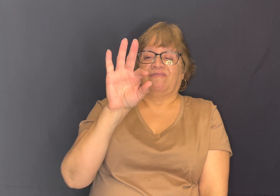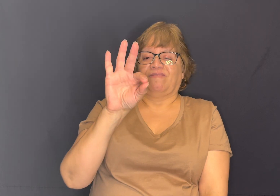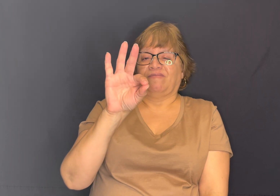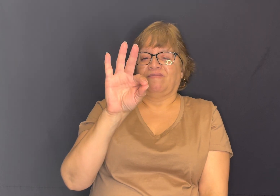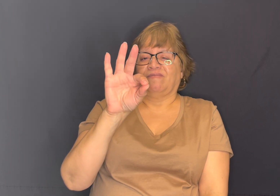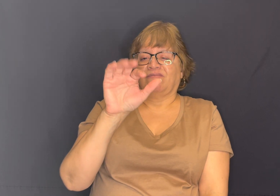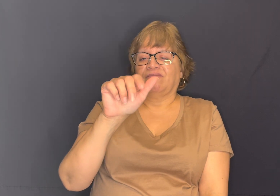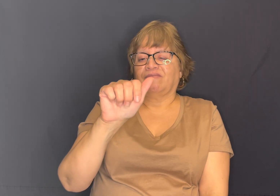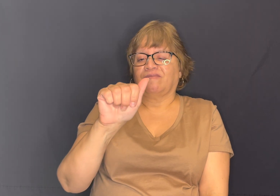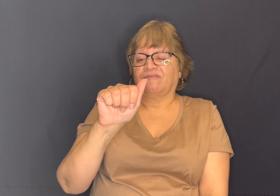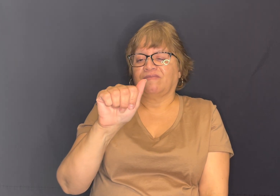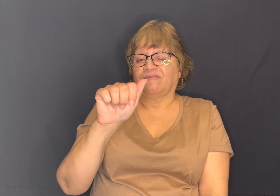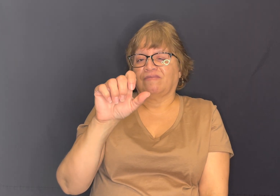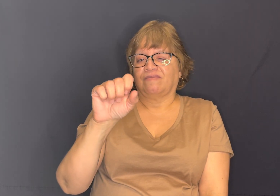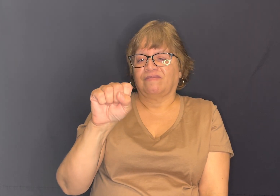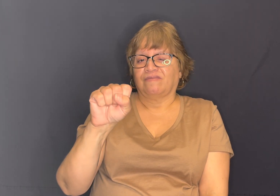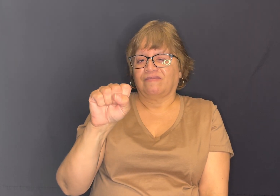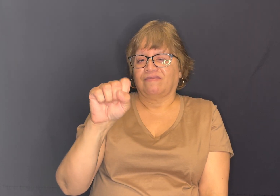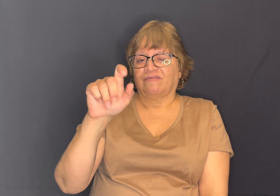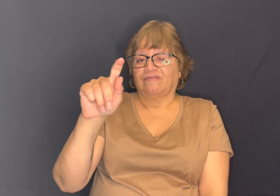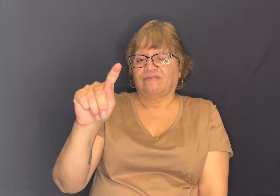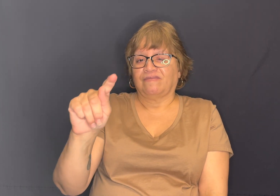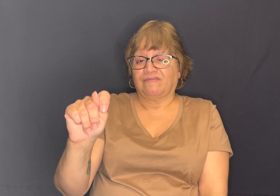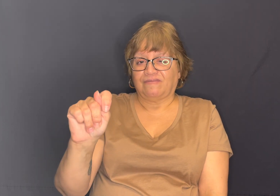I'll finger spell it for you.